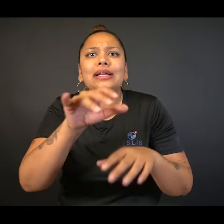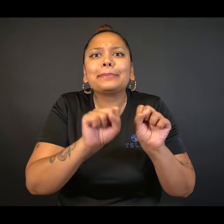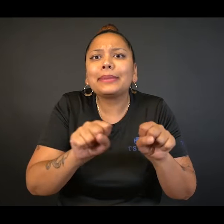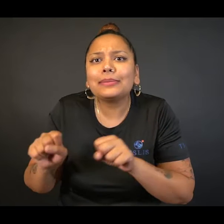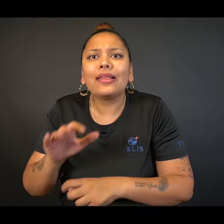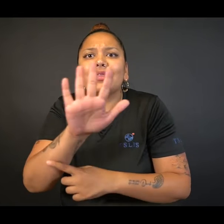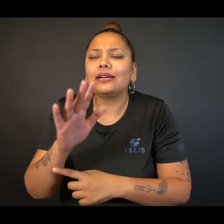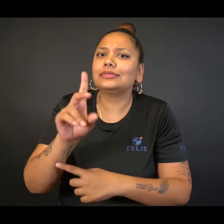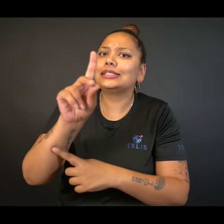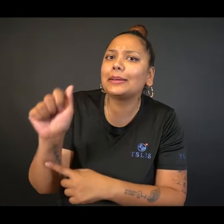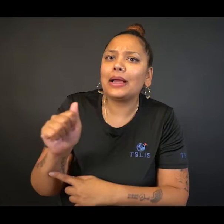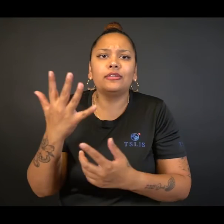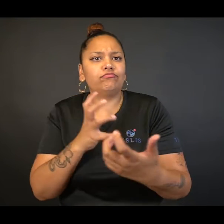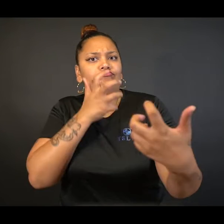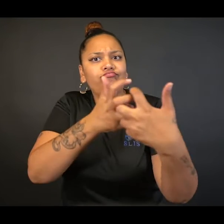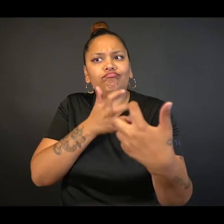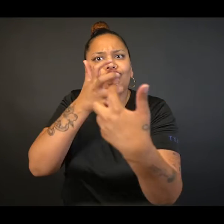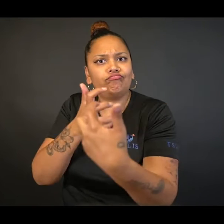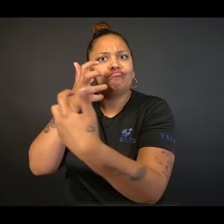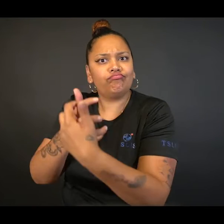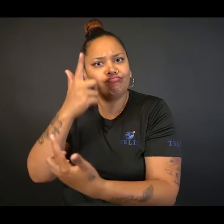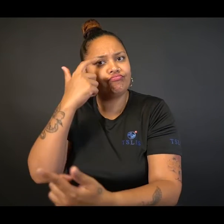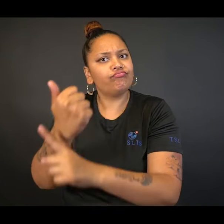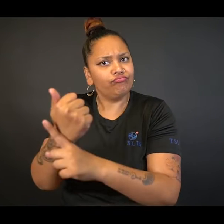work best for their reading needs.